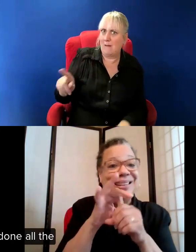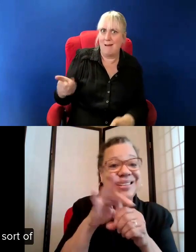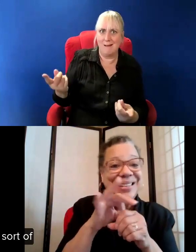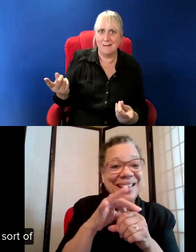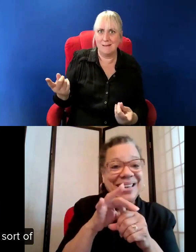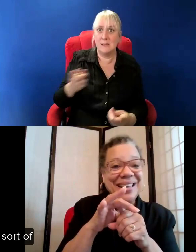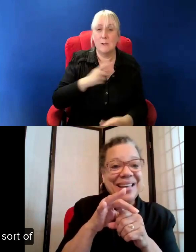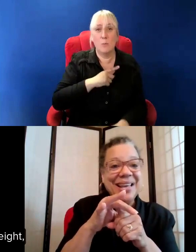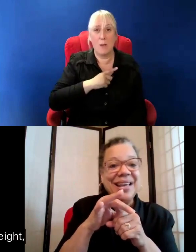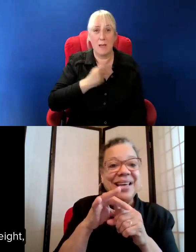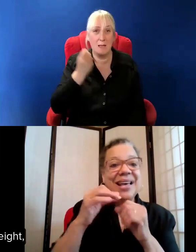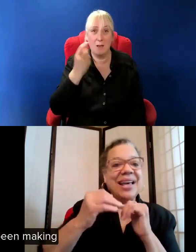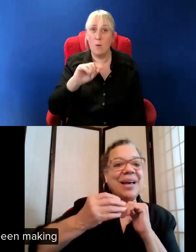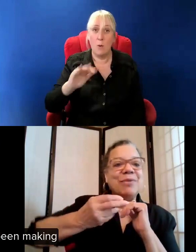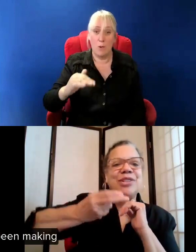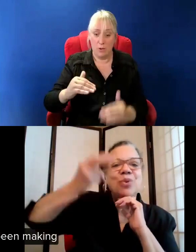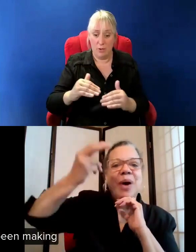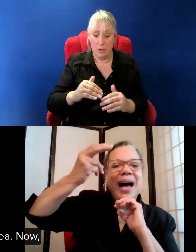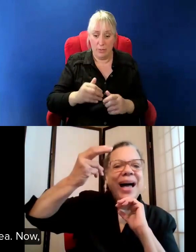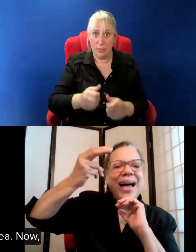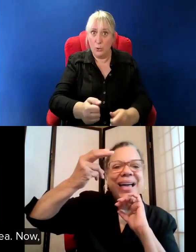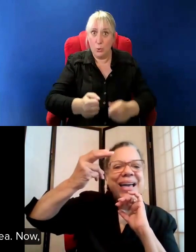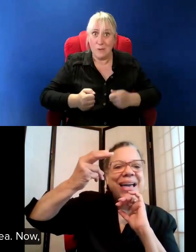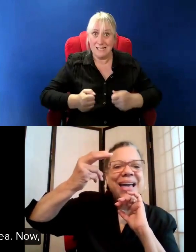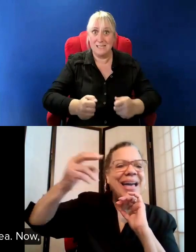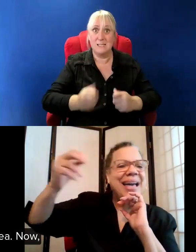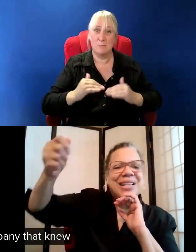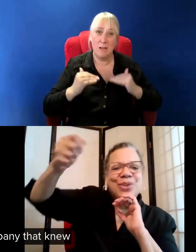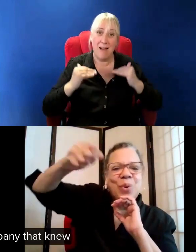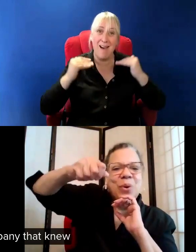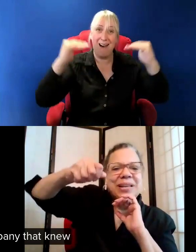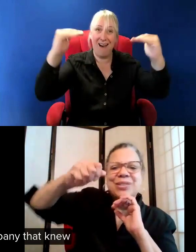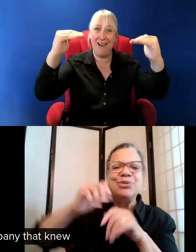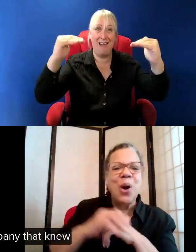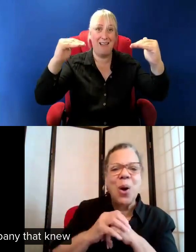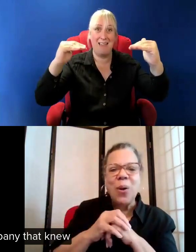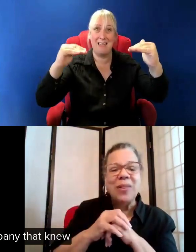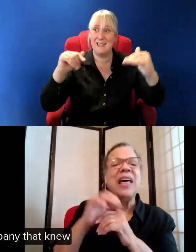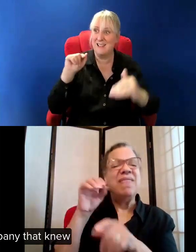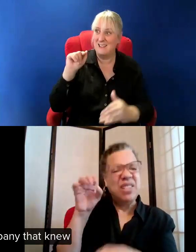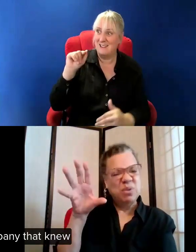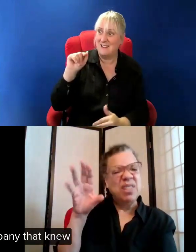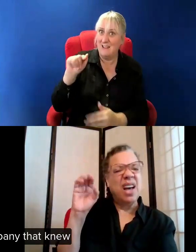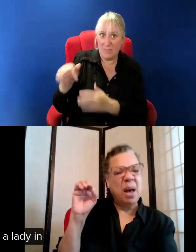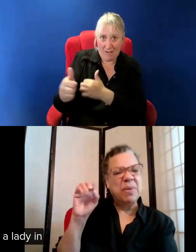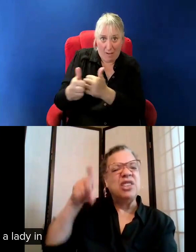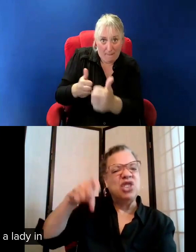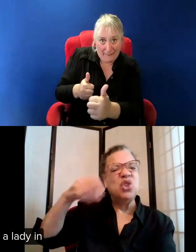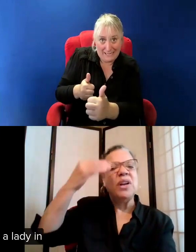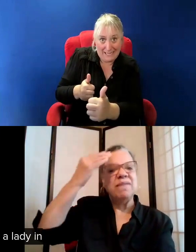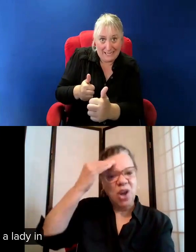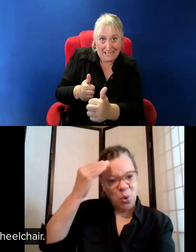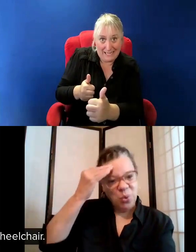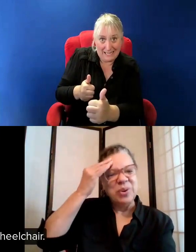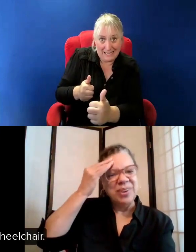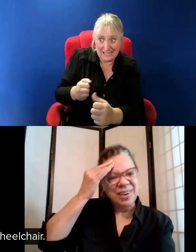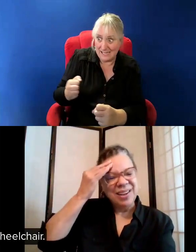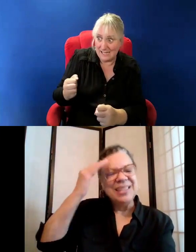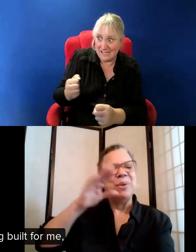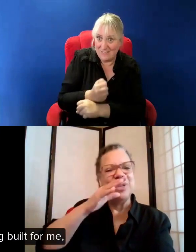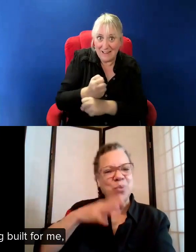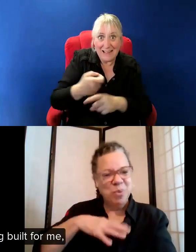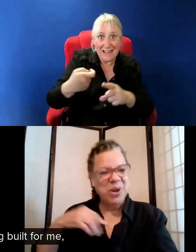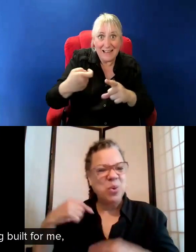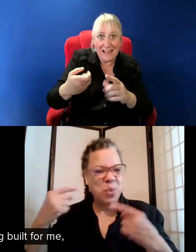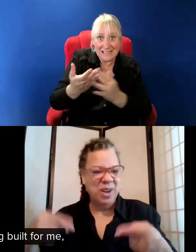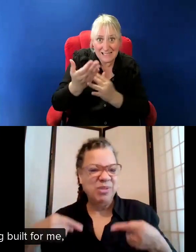done all the units at sort of this height. So I'd have been making cups of tea. Now, this was a company that, you know, knew that I was a lady in a wheelchair.